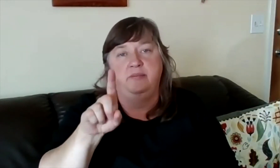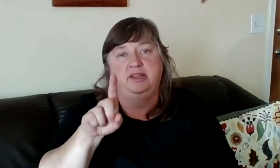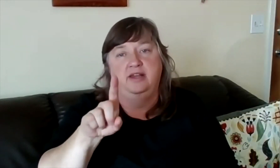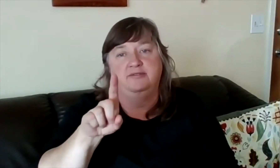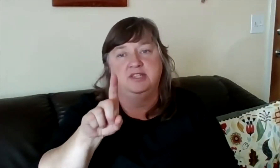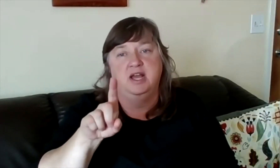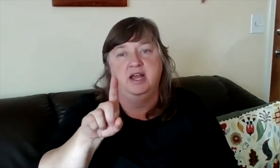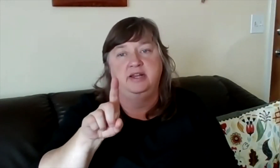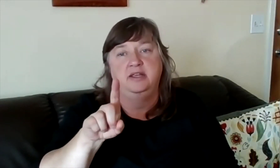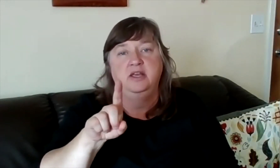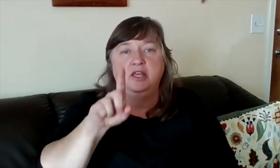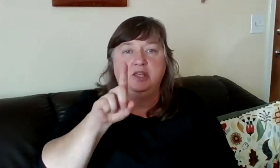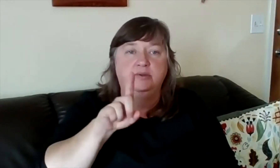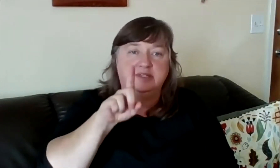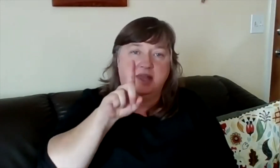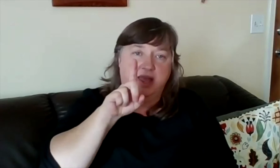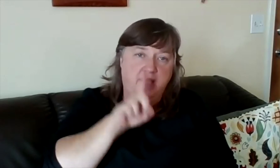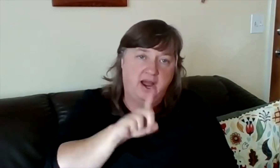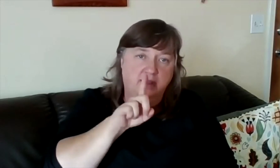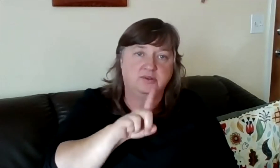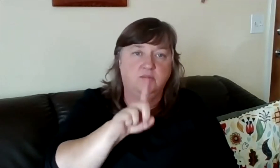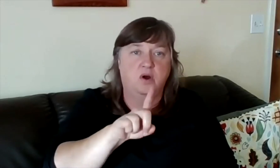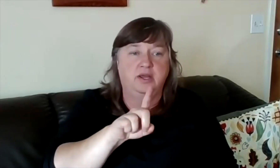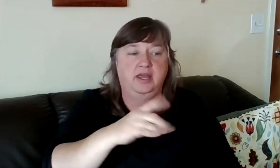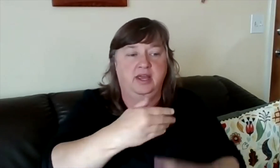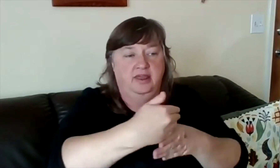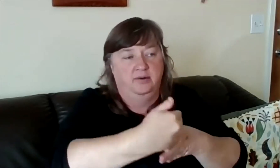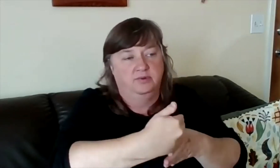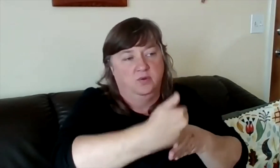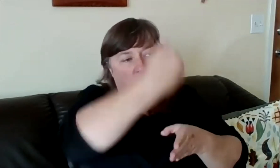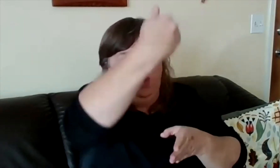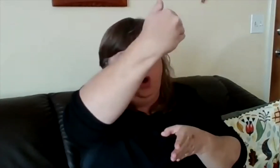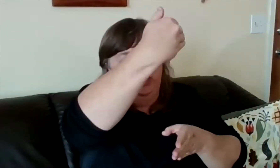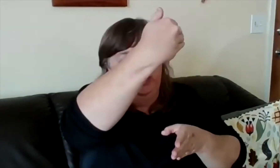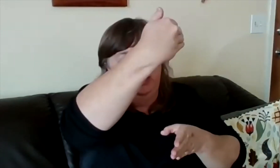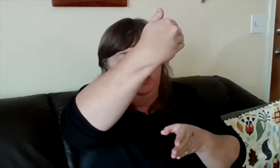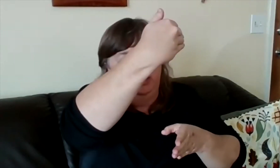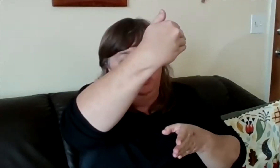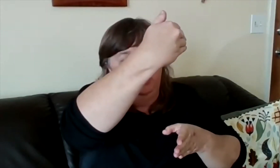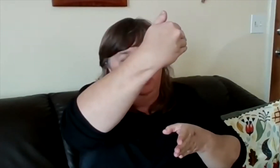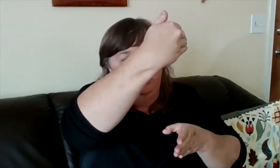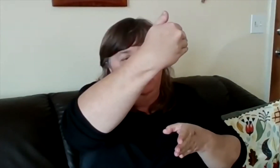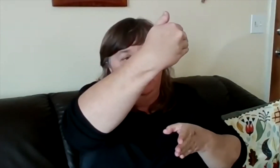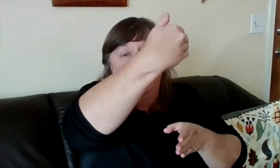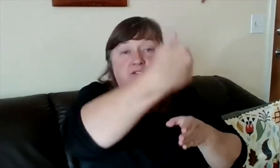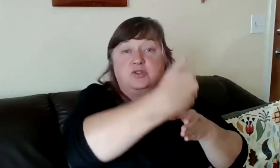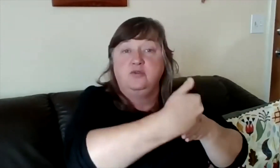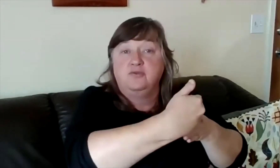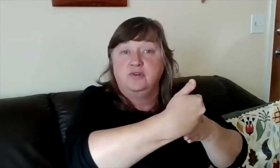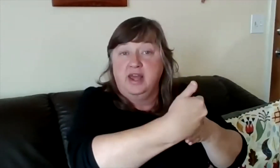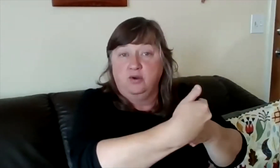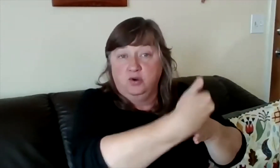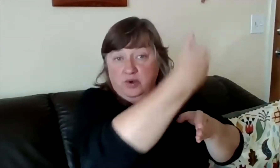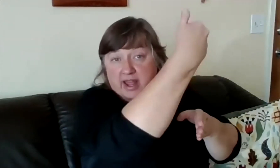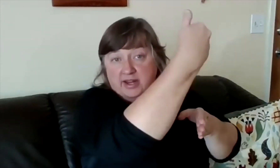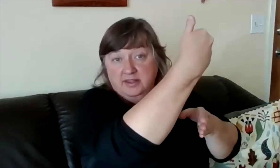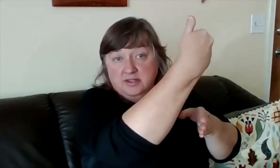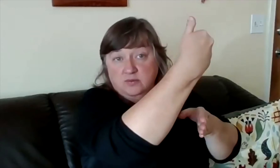left side, you would say, I was walking, there was a wall here. And so you've now created this